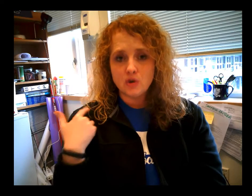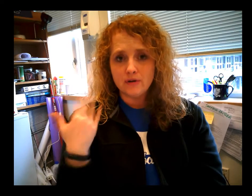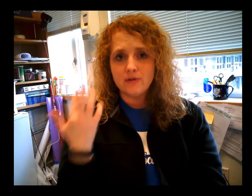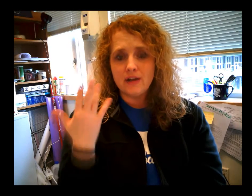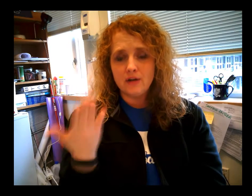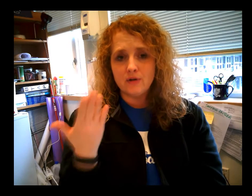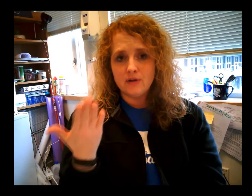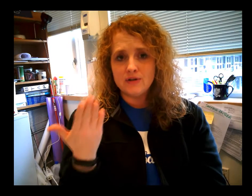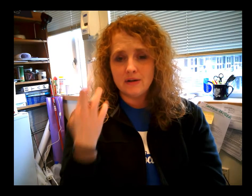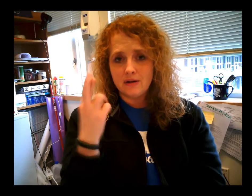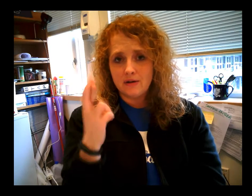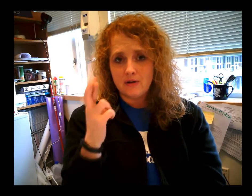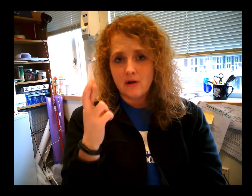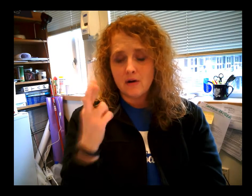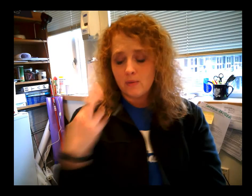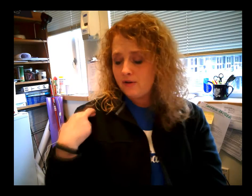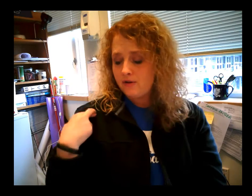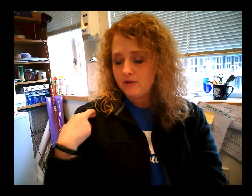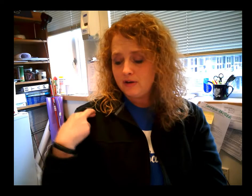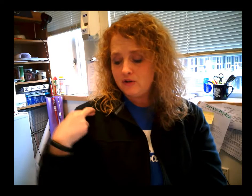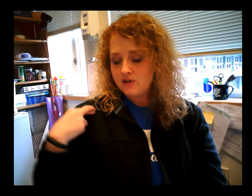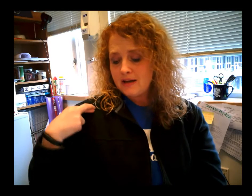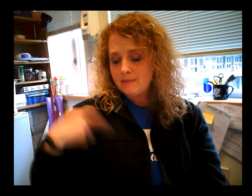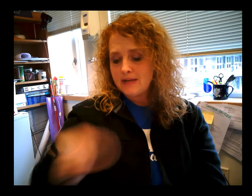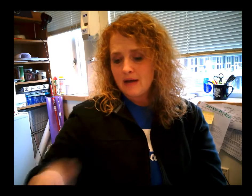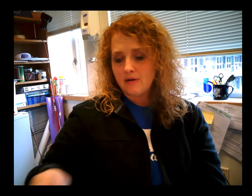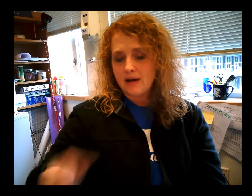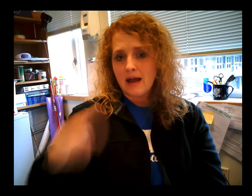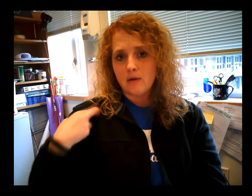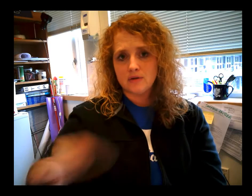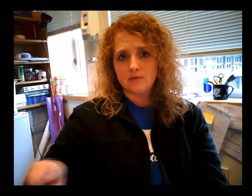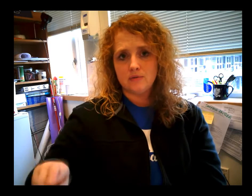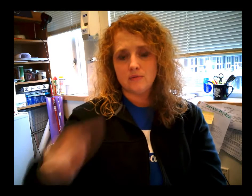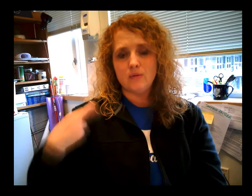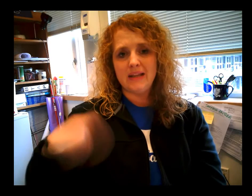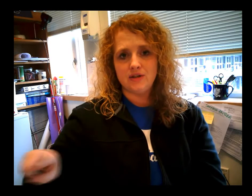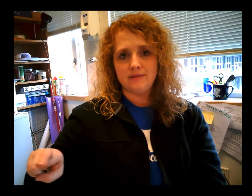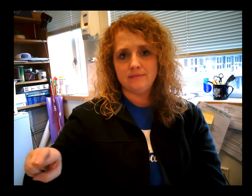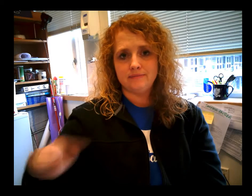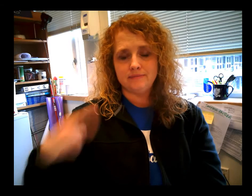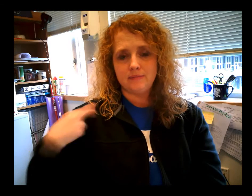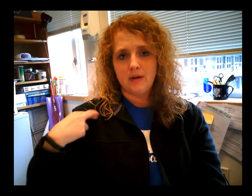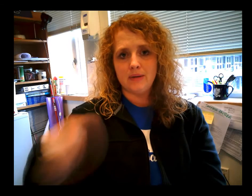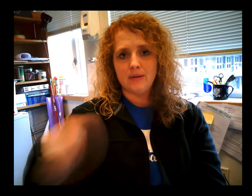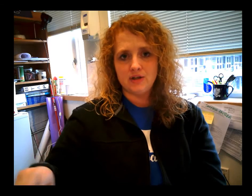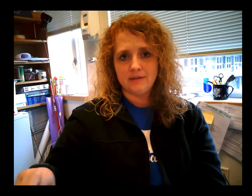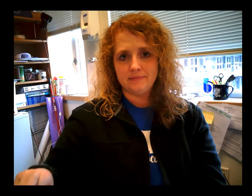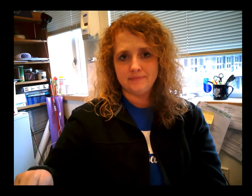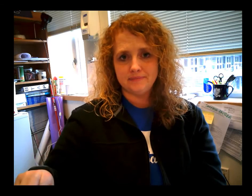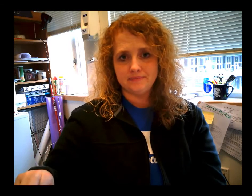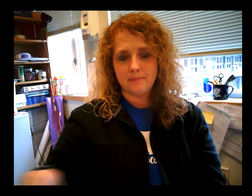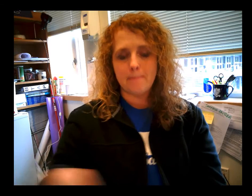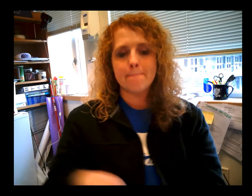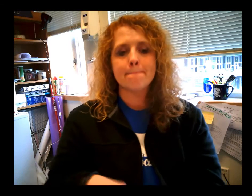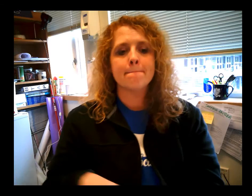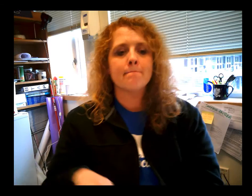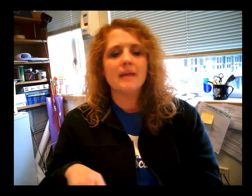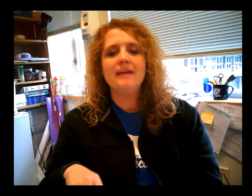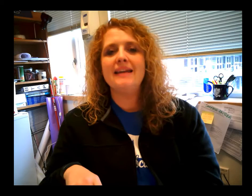shoulder that you're using the R with, you just come down and out. Religion. Religion. Next